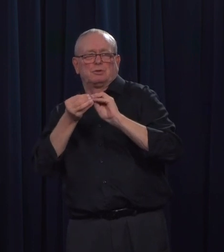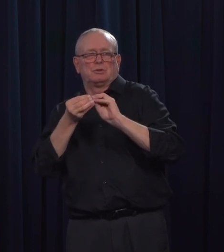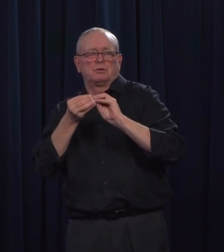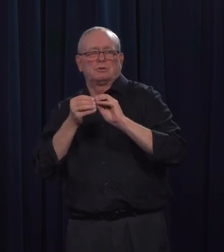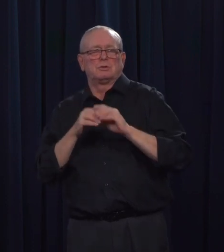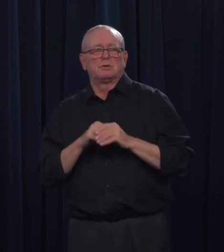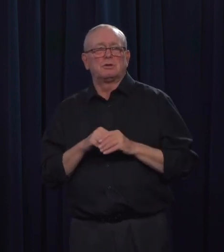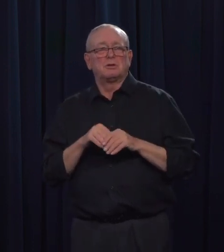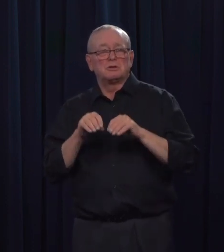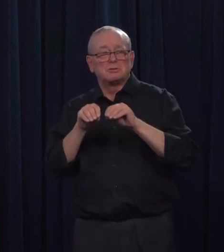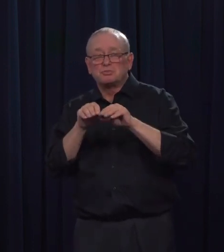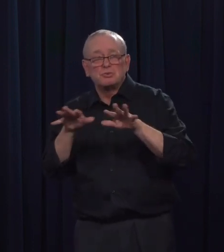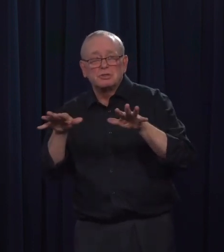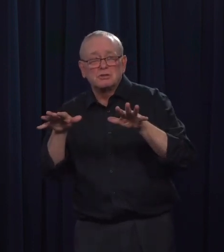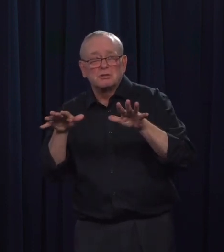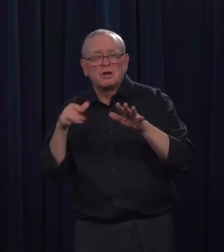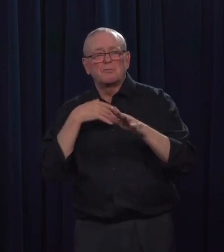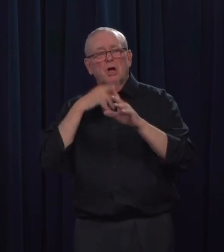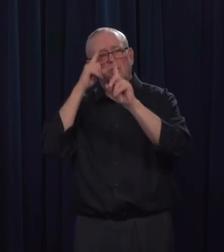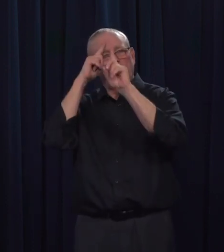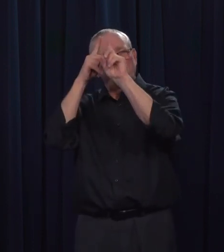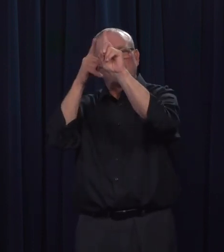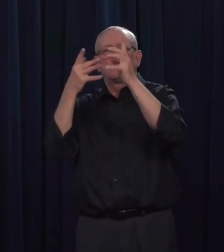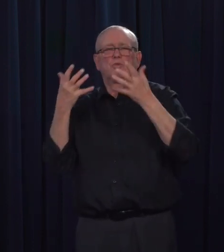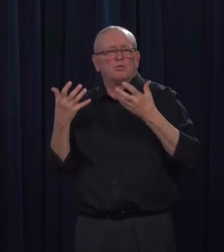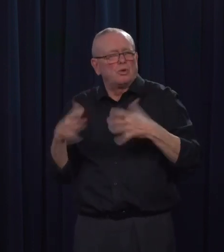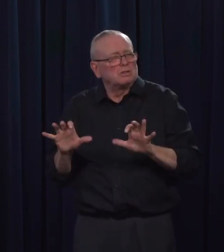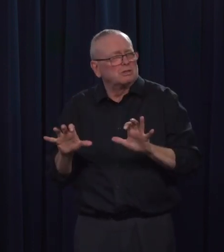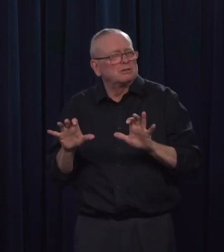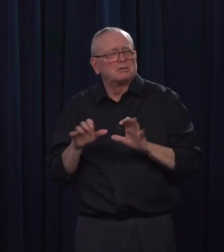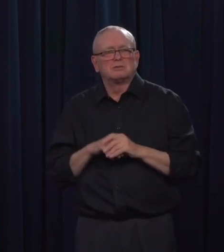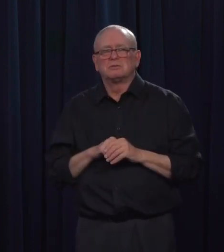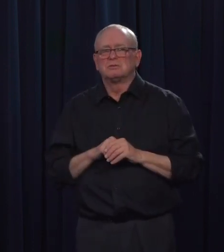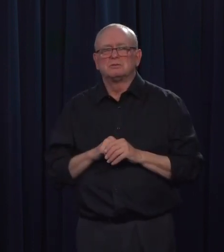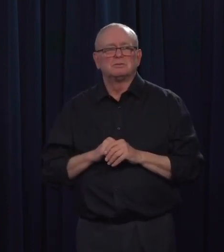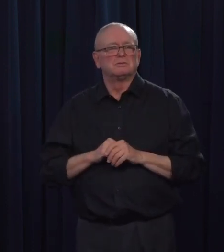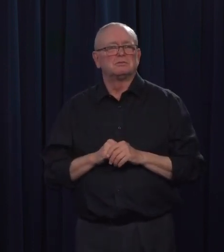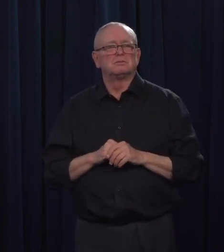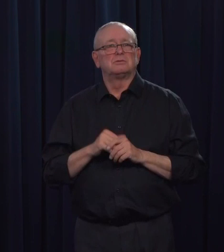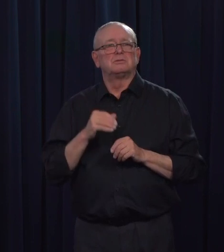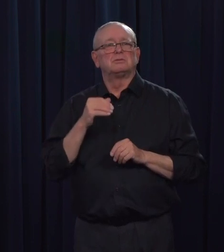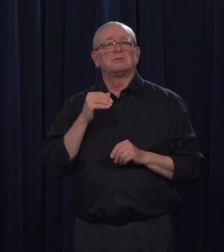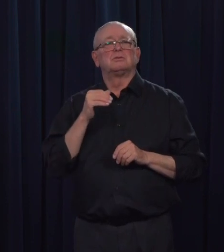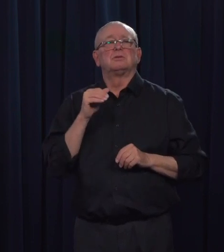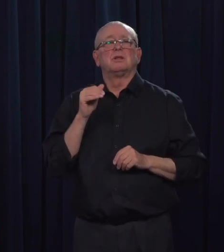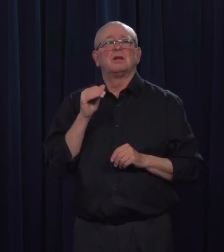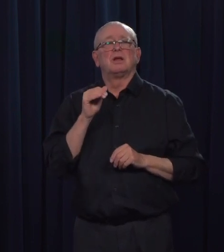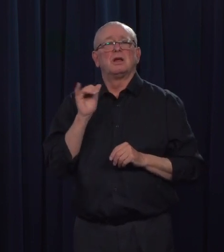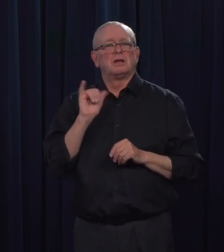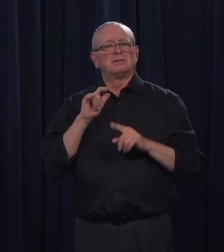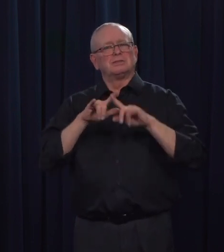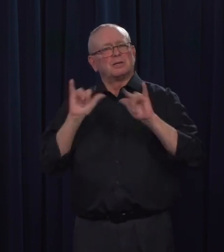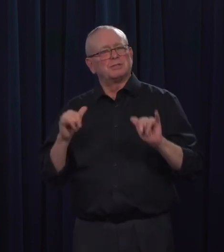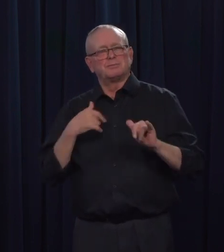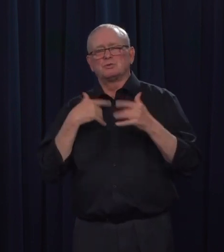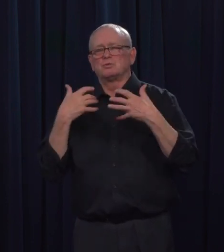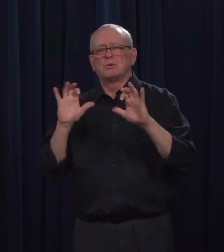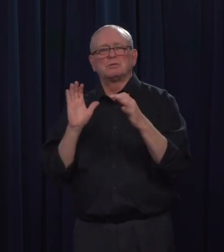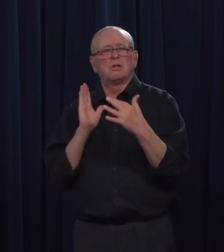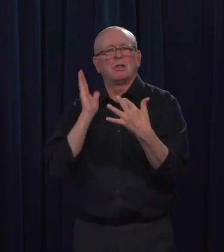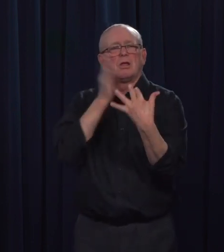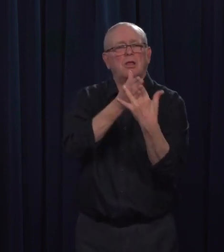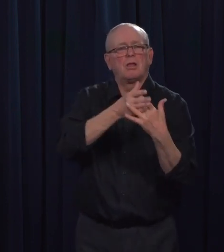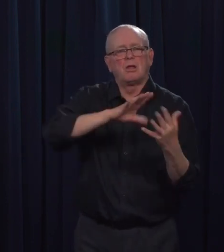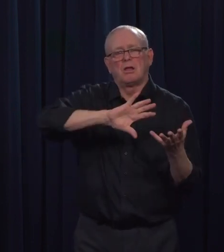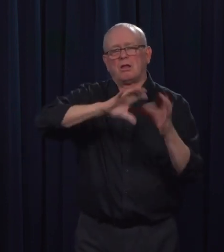of the virus with the need to make sure that we're not overly disrupting people's livelihoods. Final question to Dean.